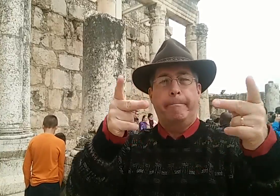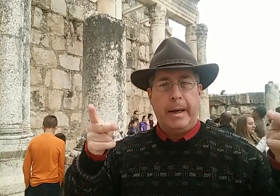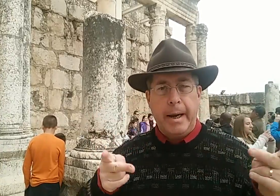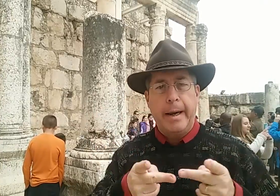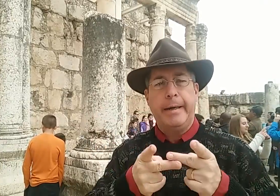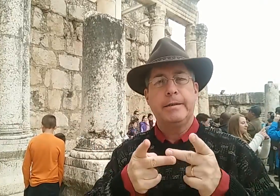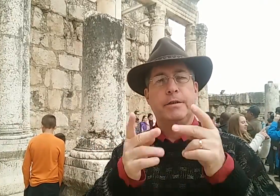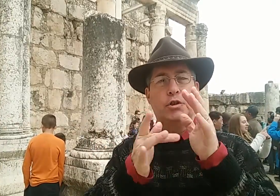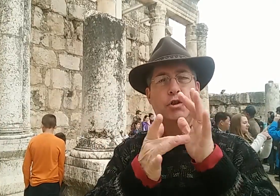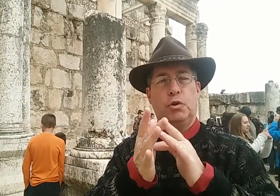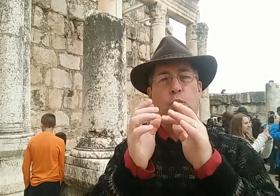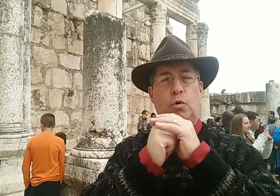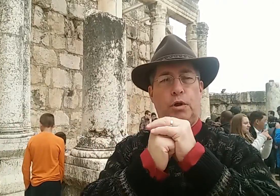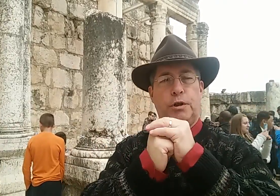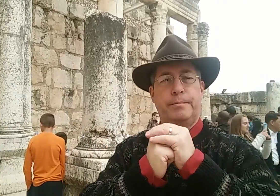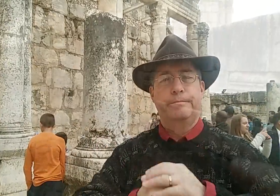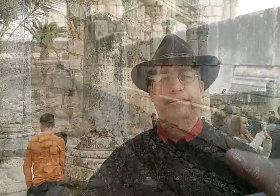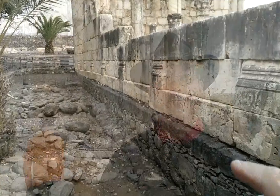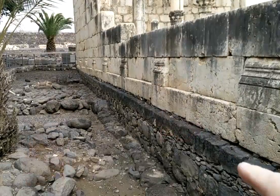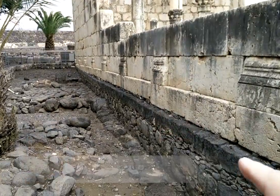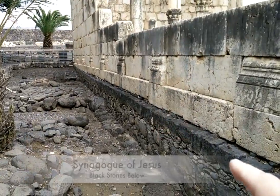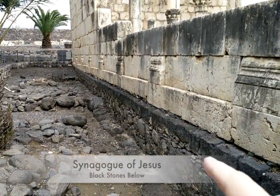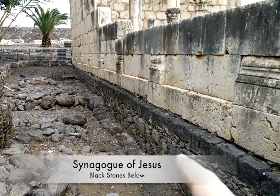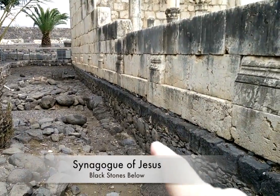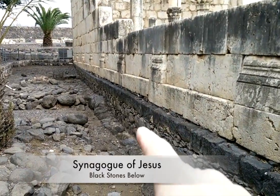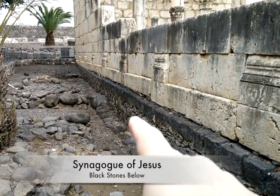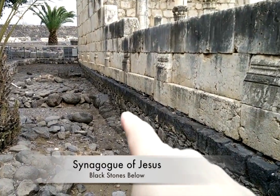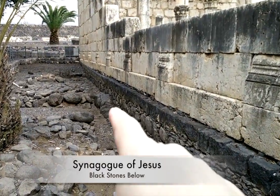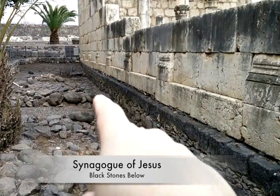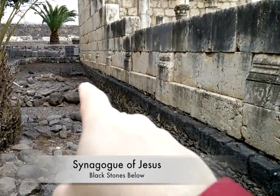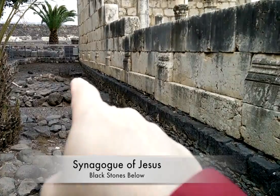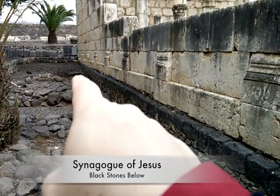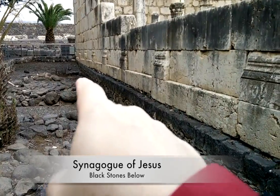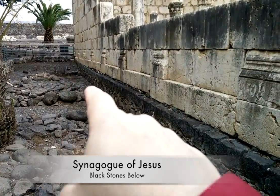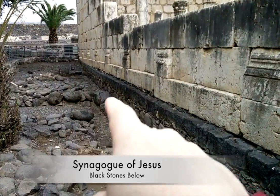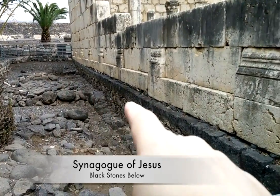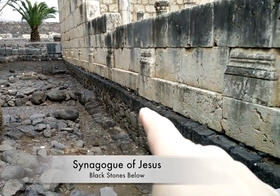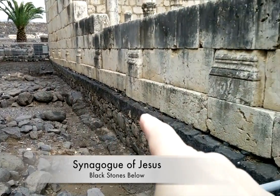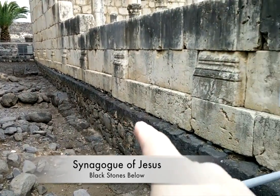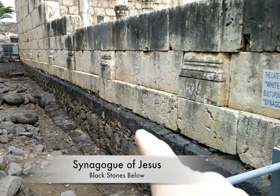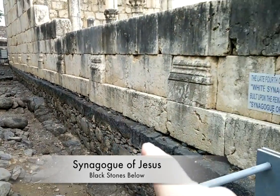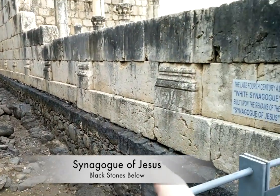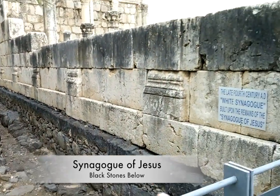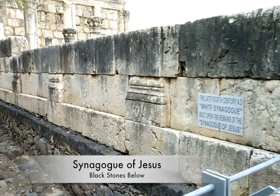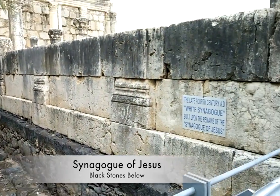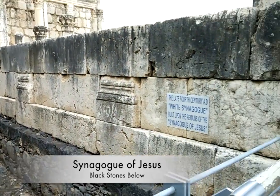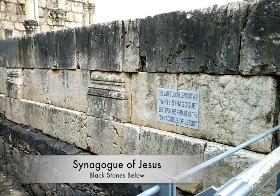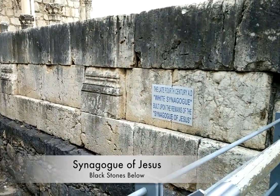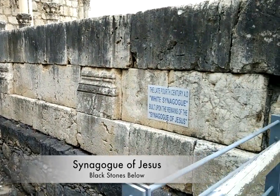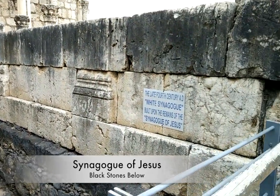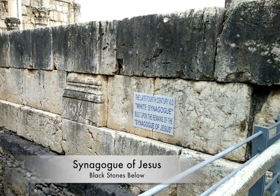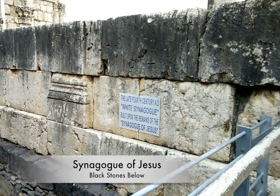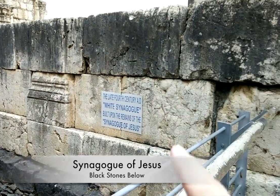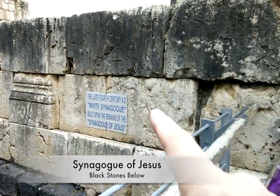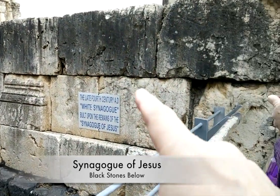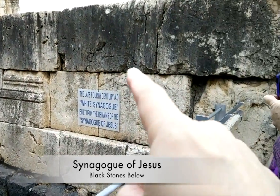So it's the right place. It's just not the right stones you're seeing. There you see the black stones. Those stones are the ones we talked